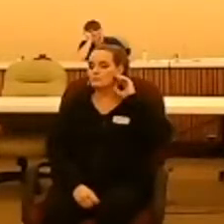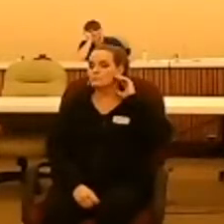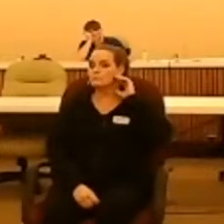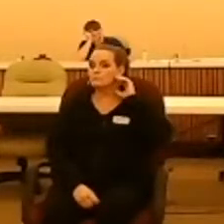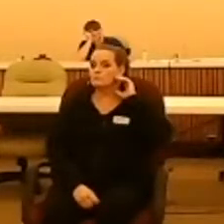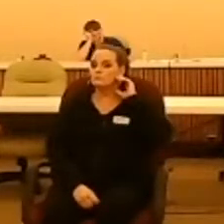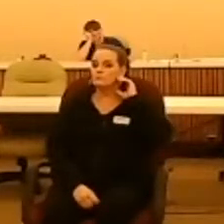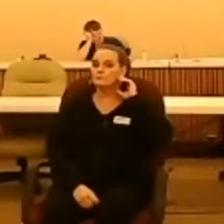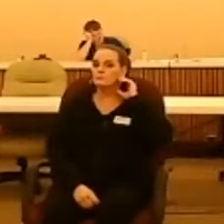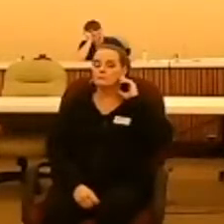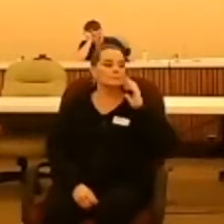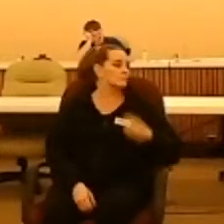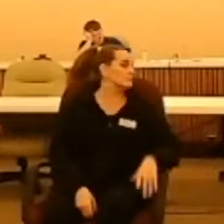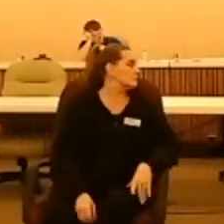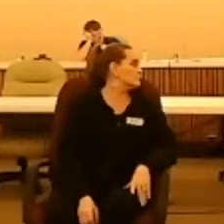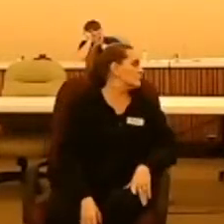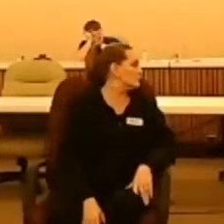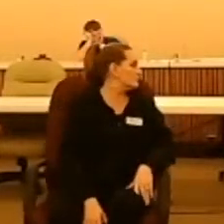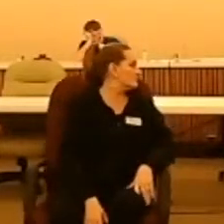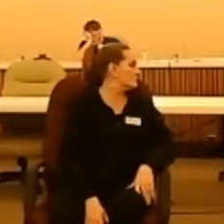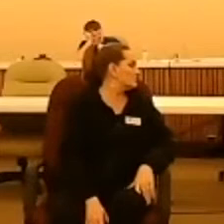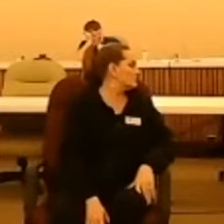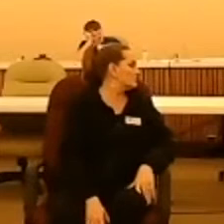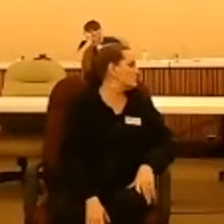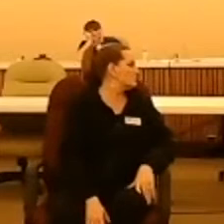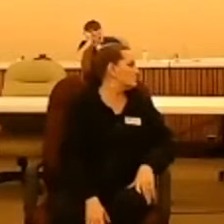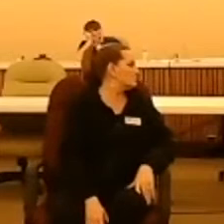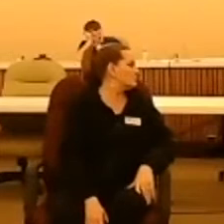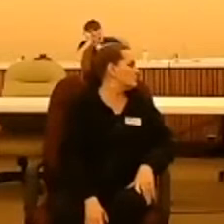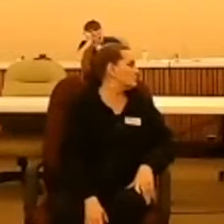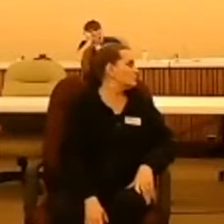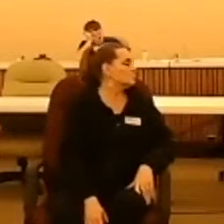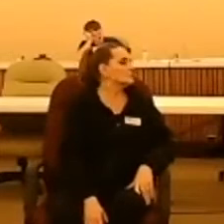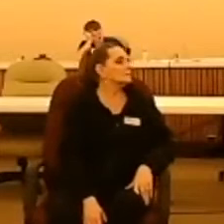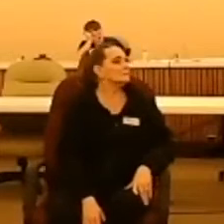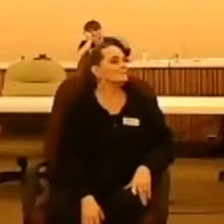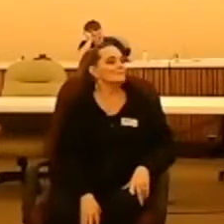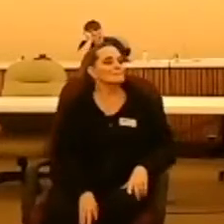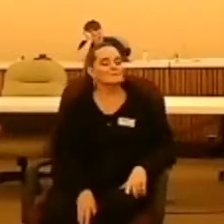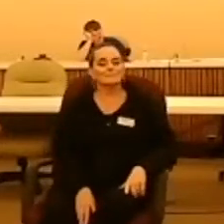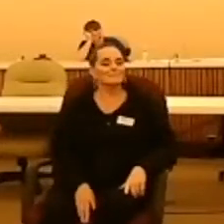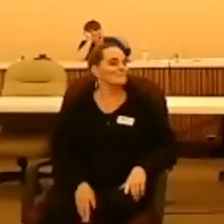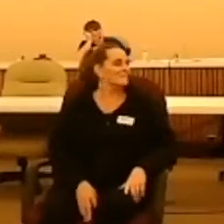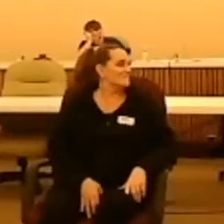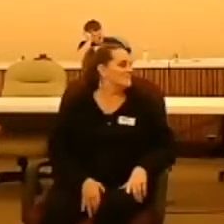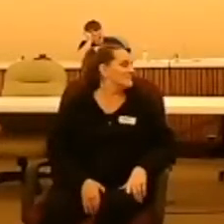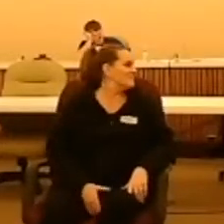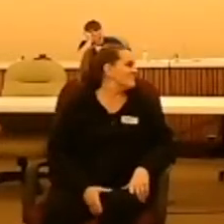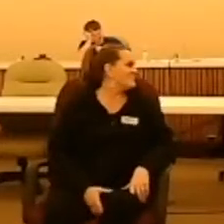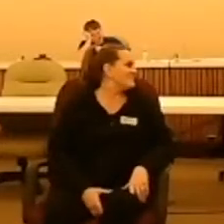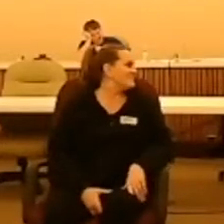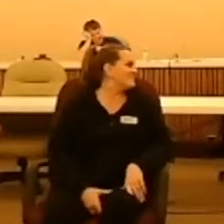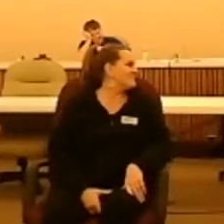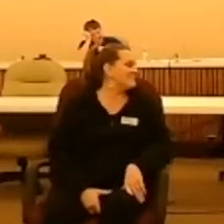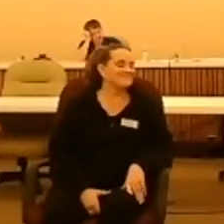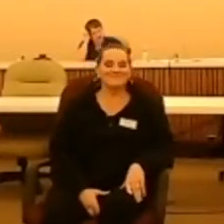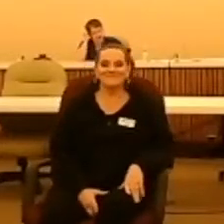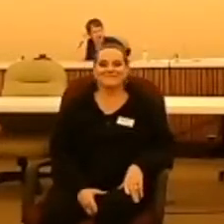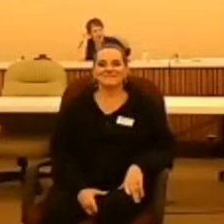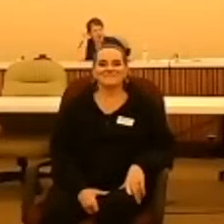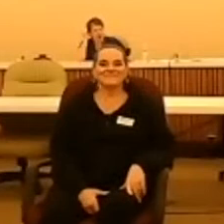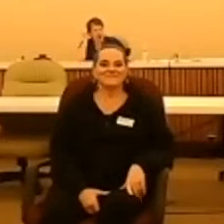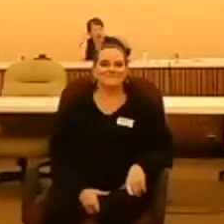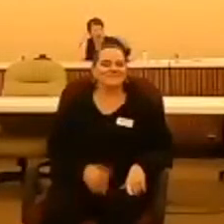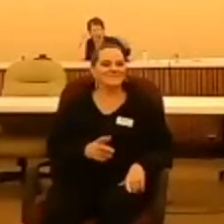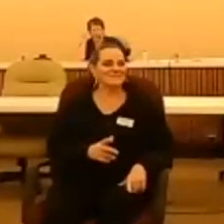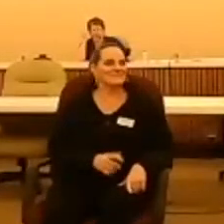Are you doing it too now? I said aye, you just didn't hear I'm me. sorry, I didn't hear you. It's harder not being in the